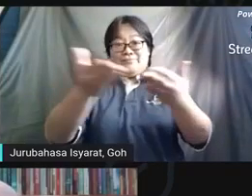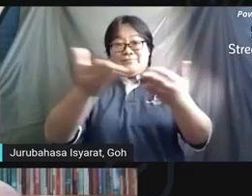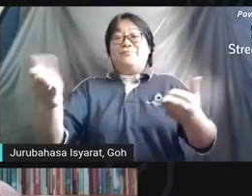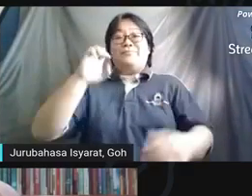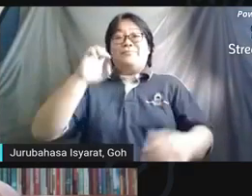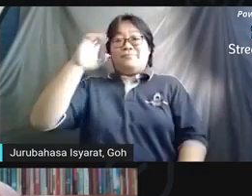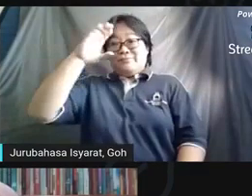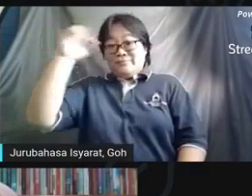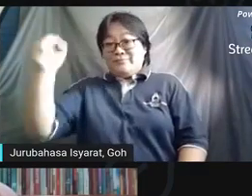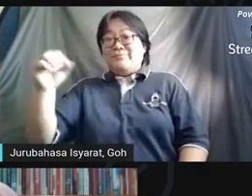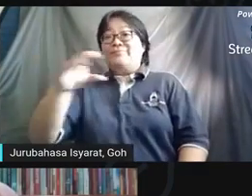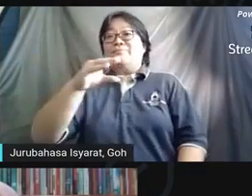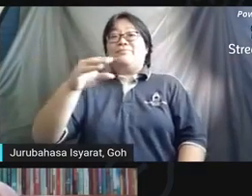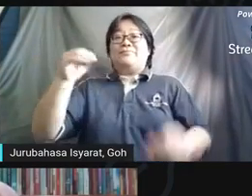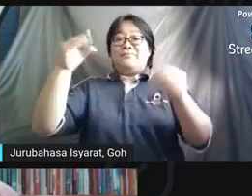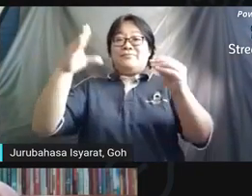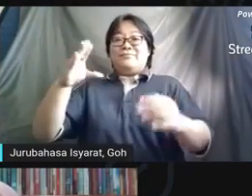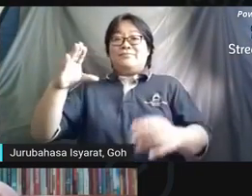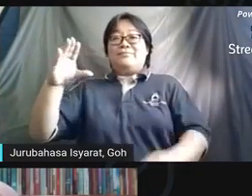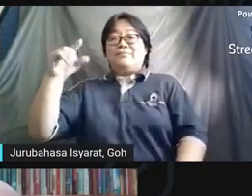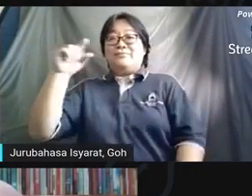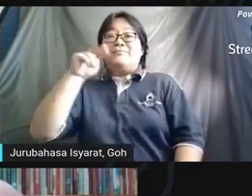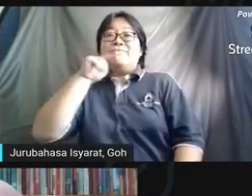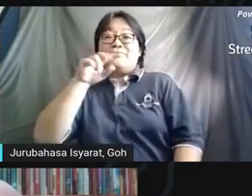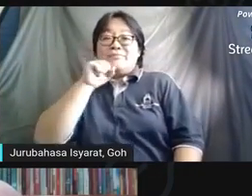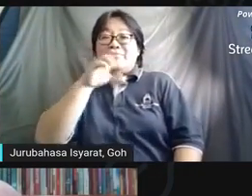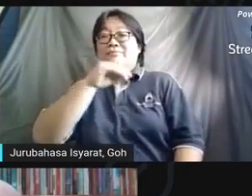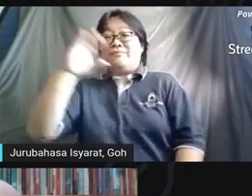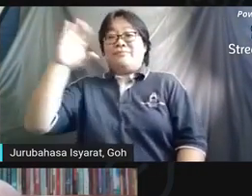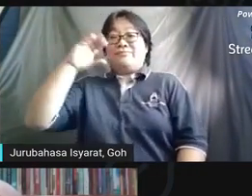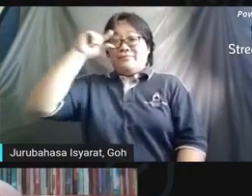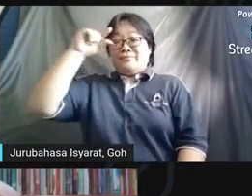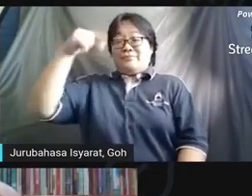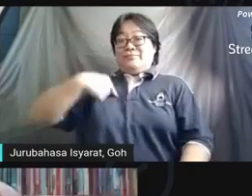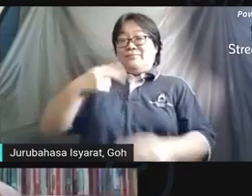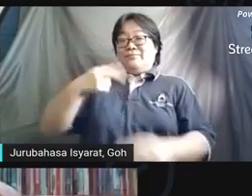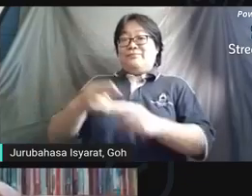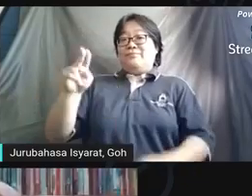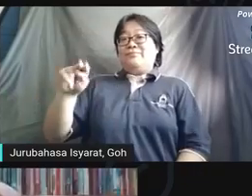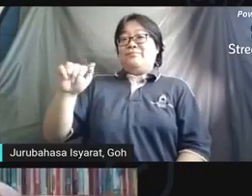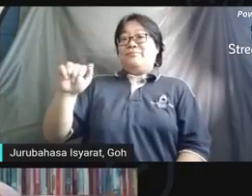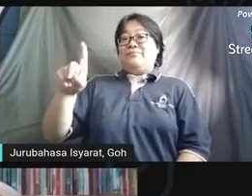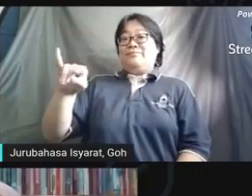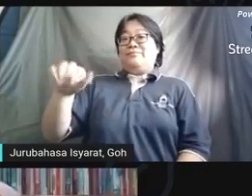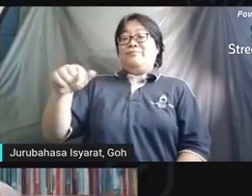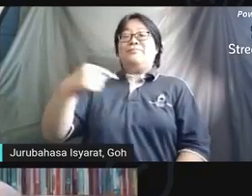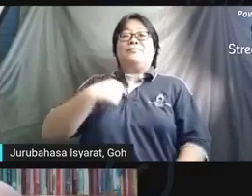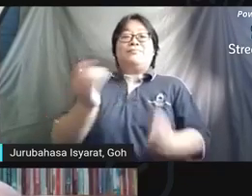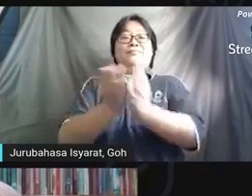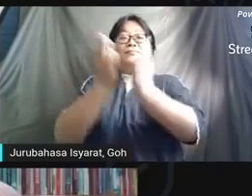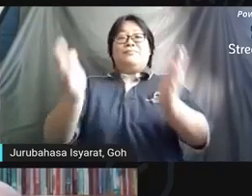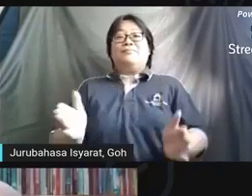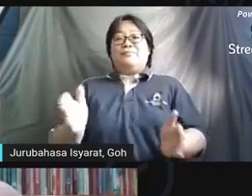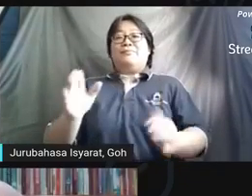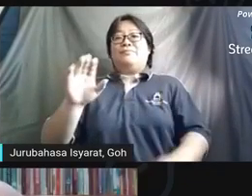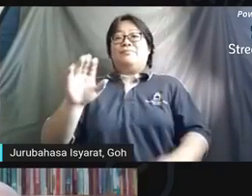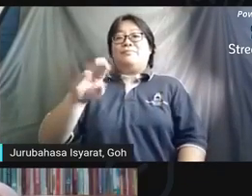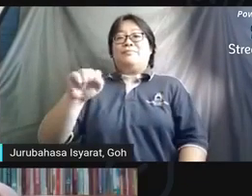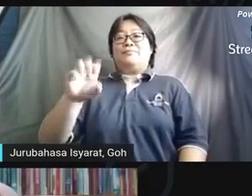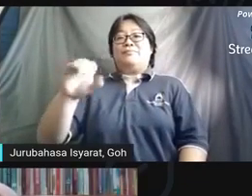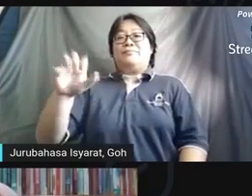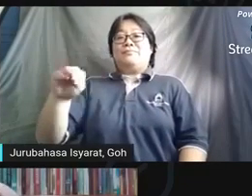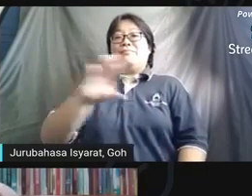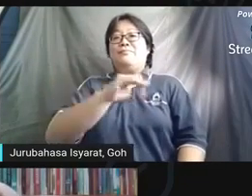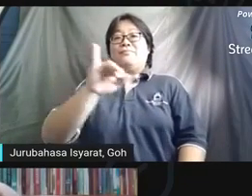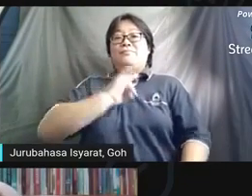Cik Sada. My name is Nadia and I am an NCOM student at UIA. and I'm also the program manager for this